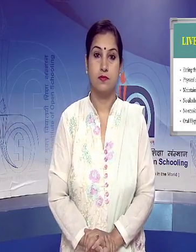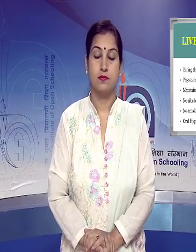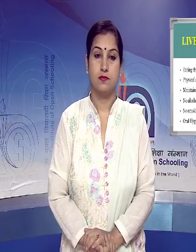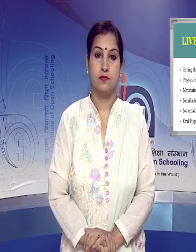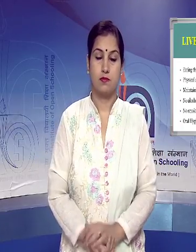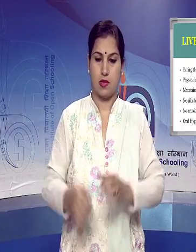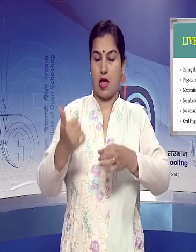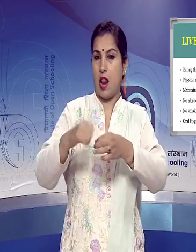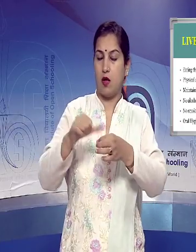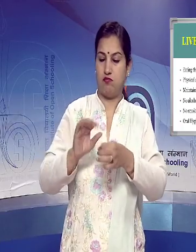No alcohol intake,